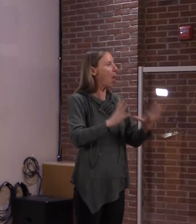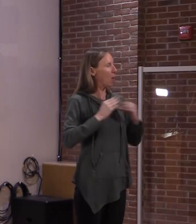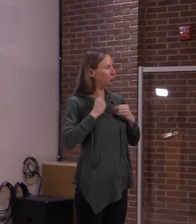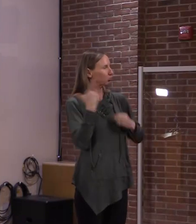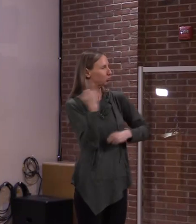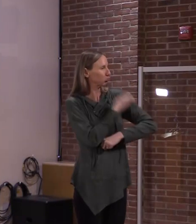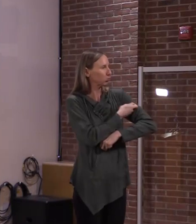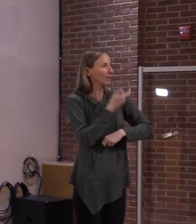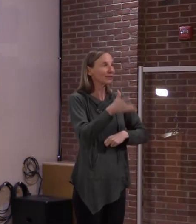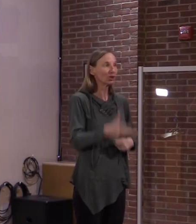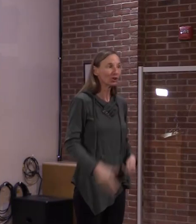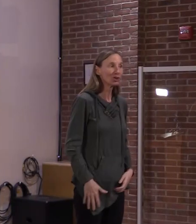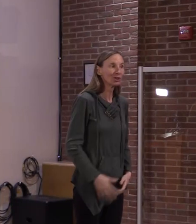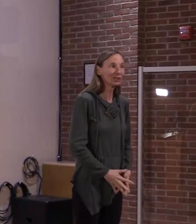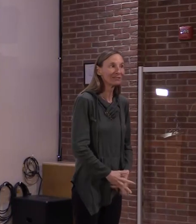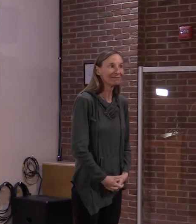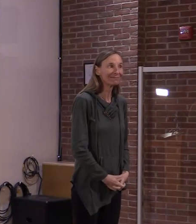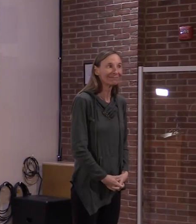All right, thank you.